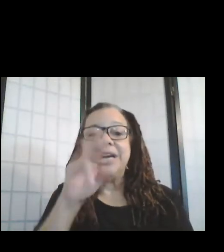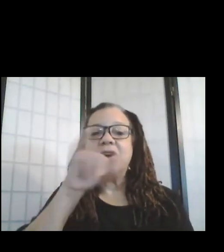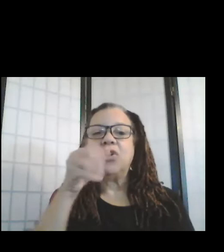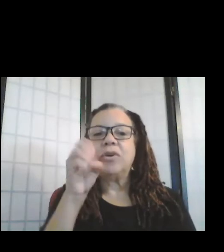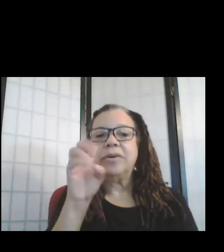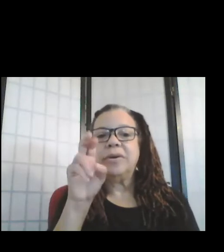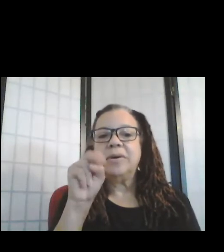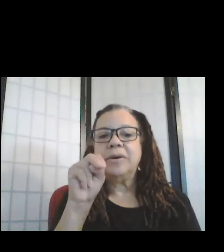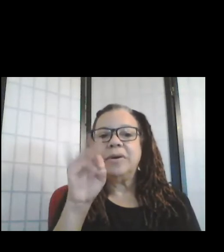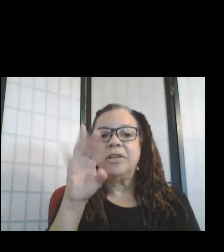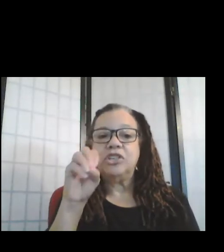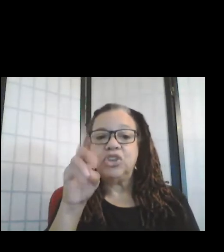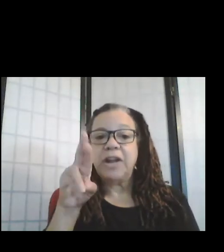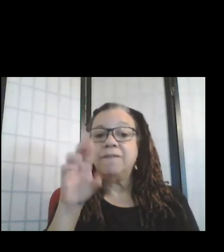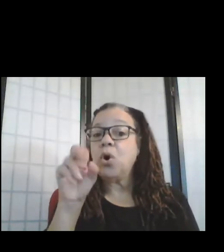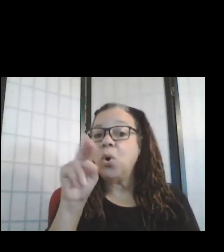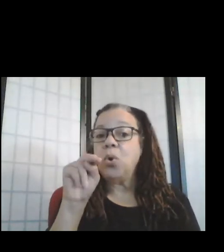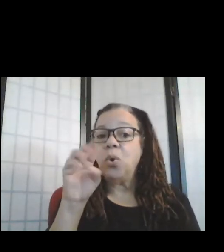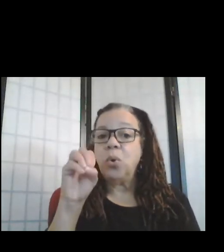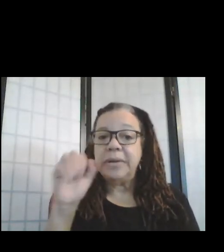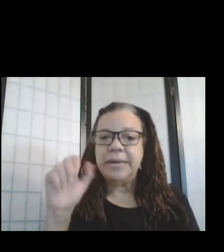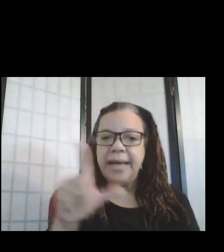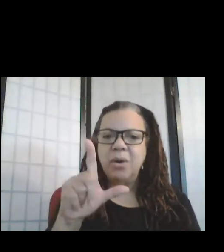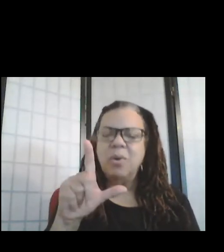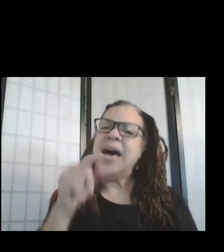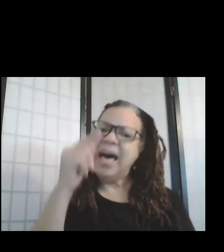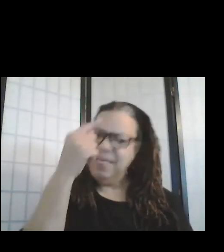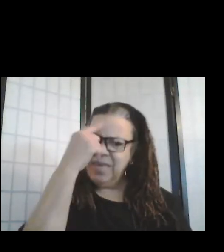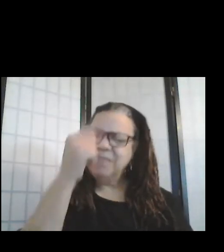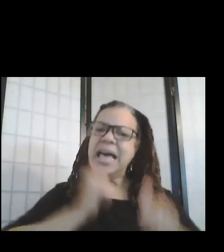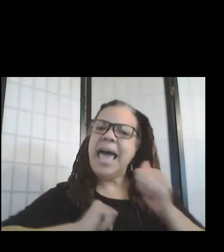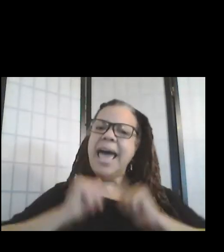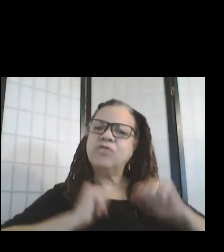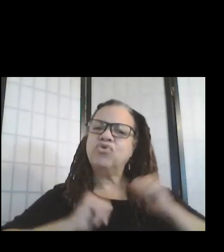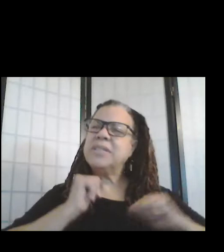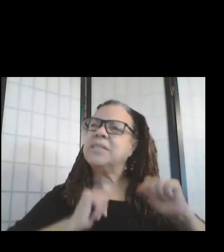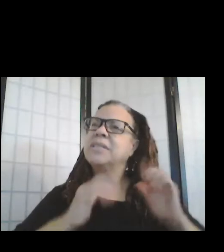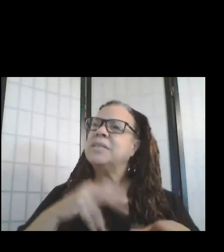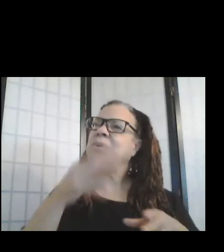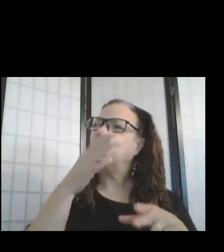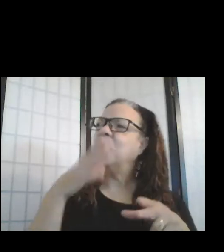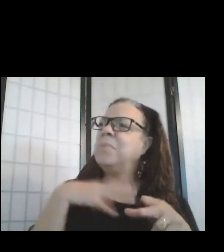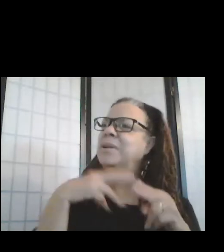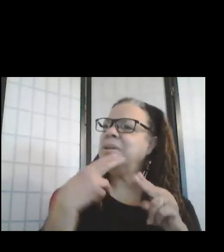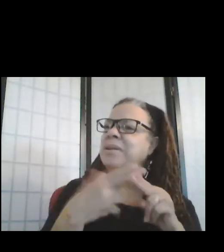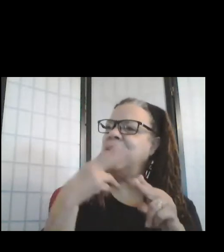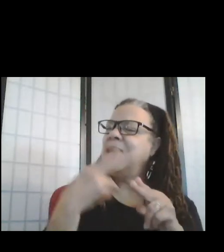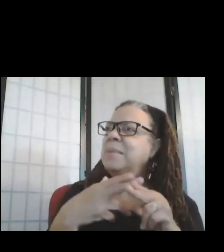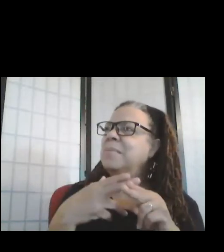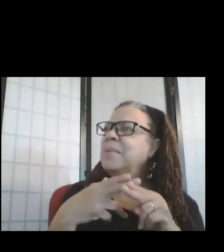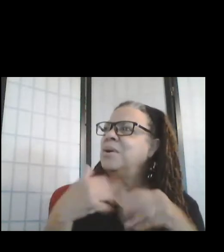And I might add that the young actress, I think it was her first role, that played the young bride in